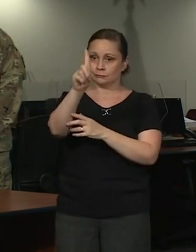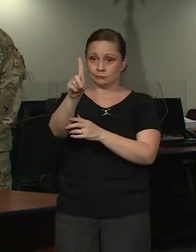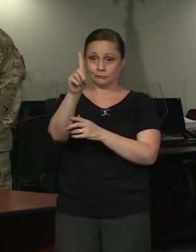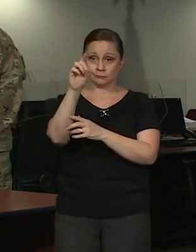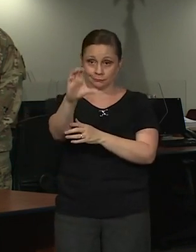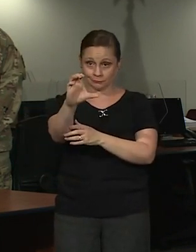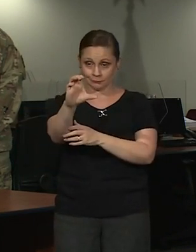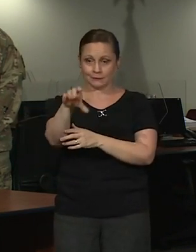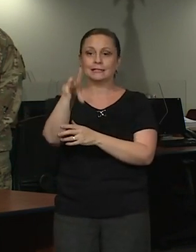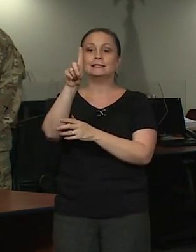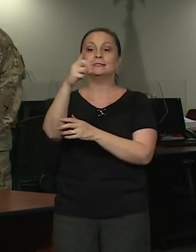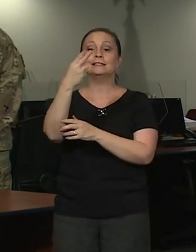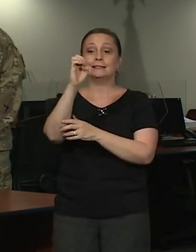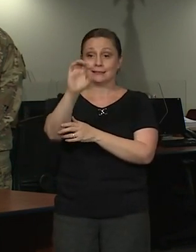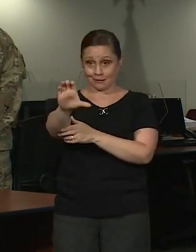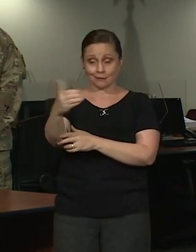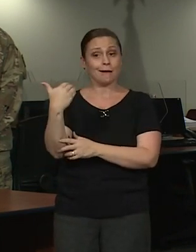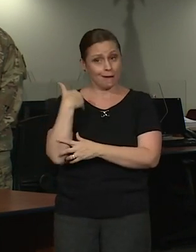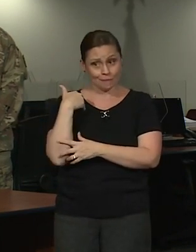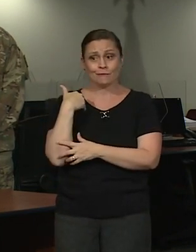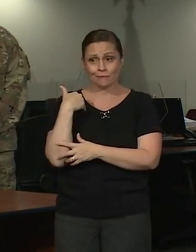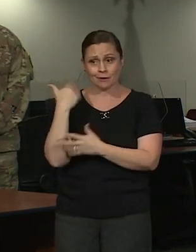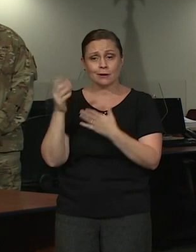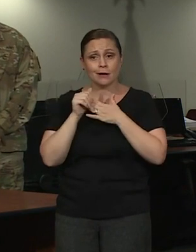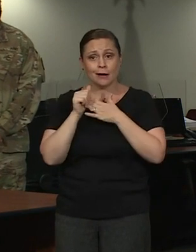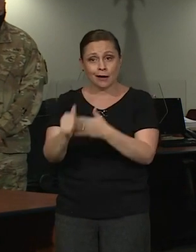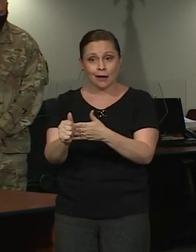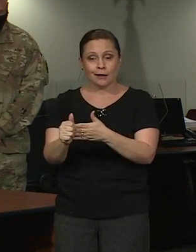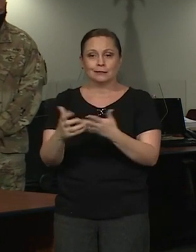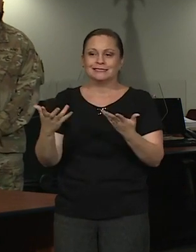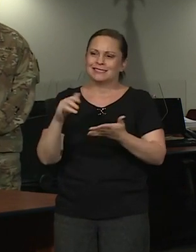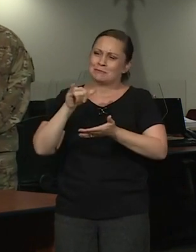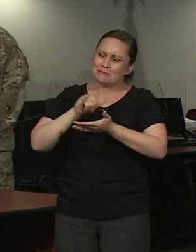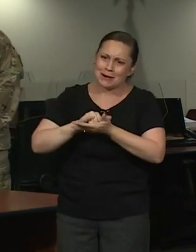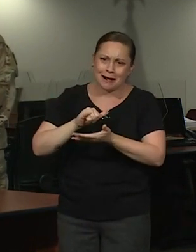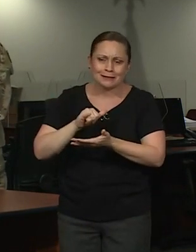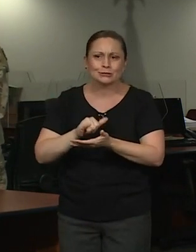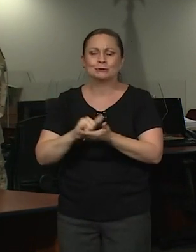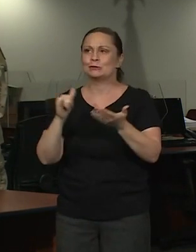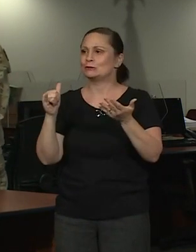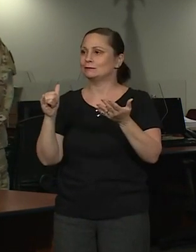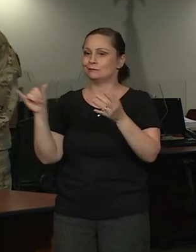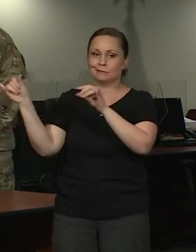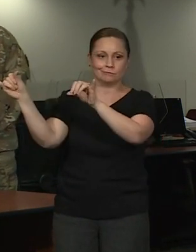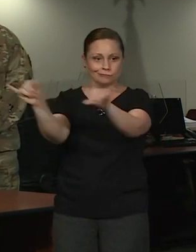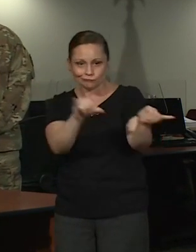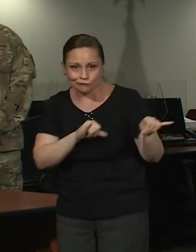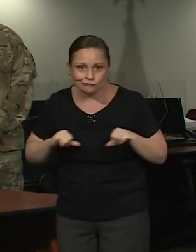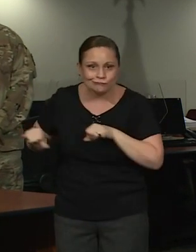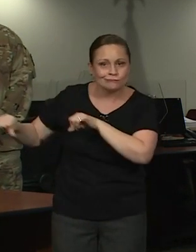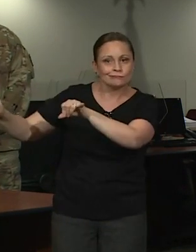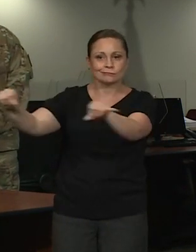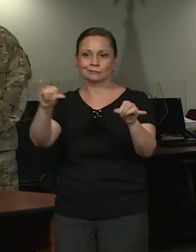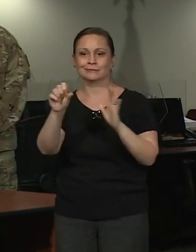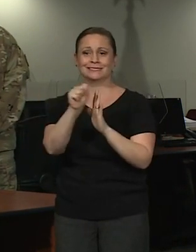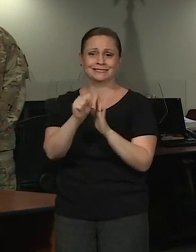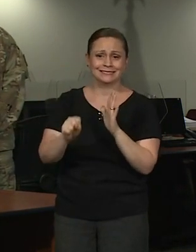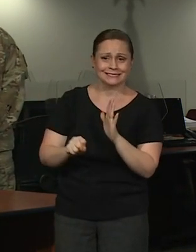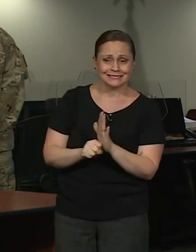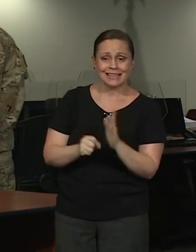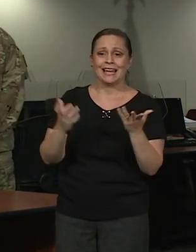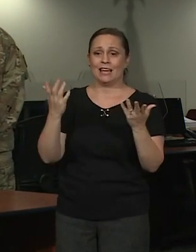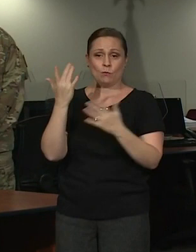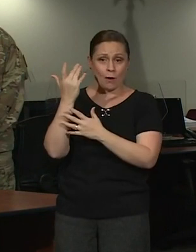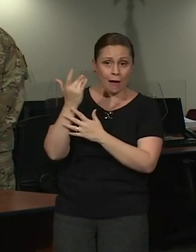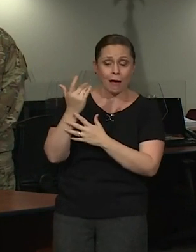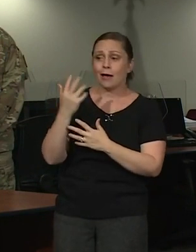guidance and also DHEC guidance. It's virtually impossible to fashion a statewide rule that applies to different kind of restaurants, different